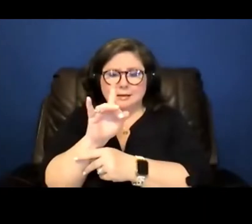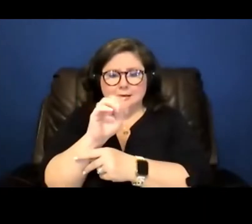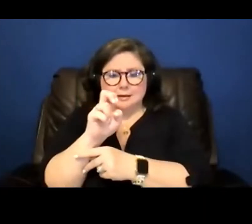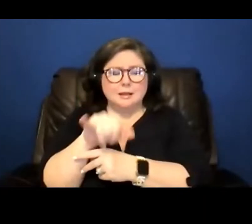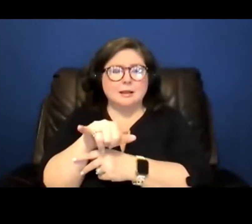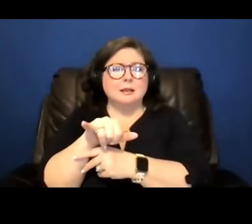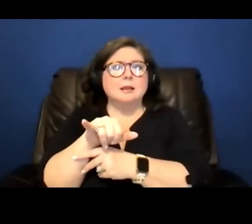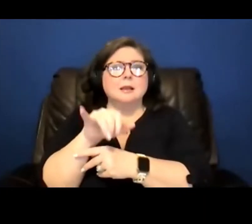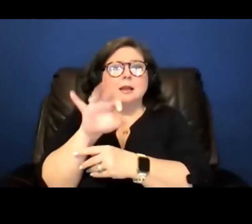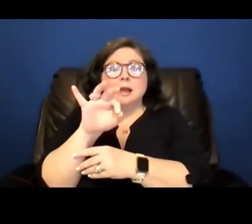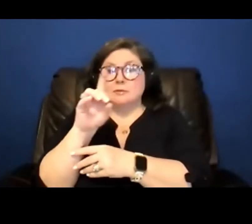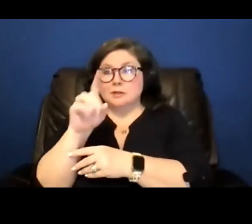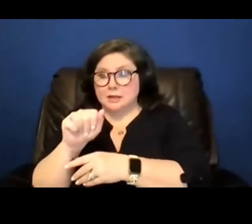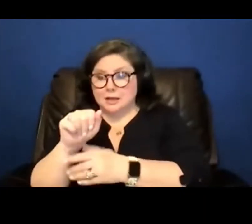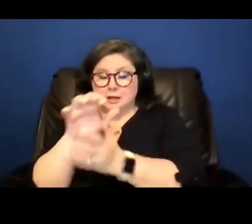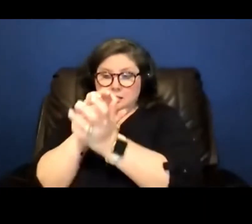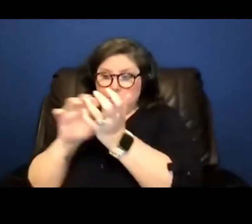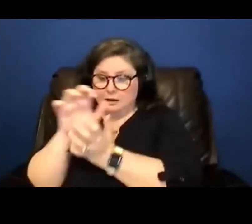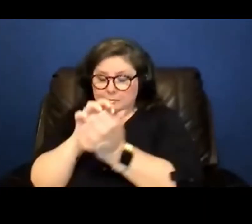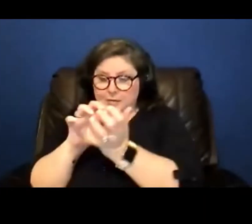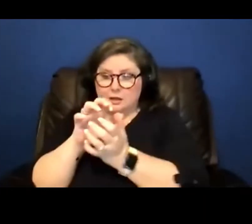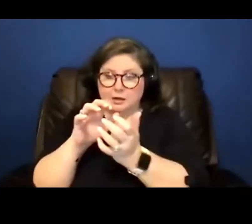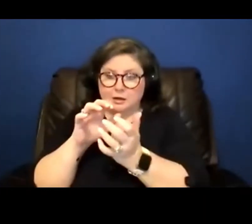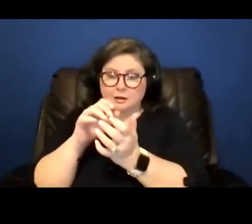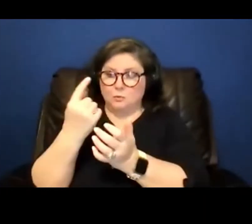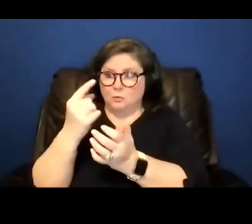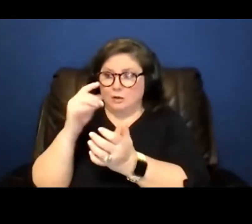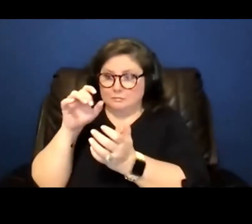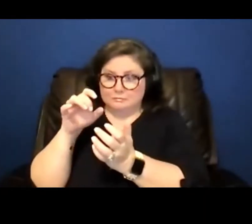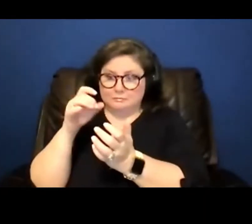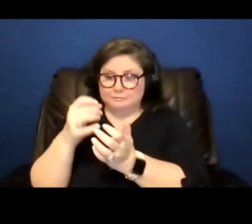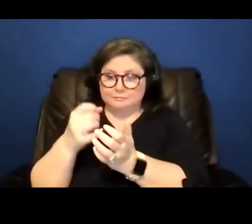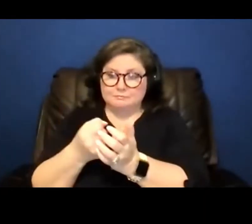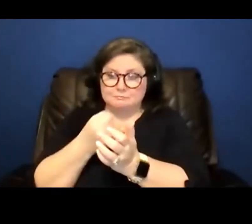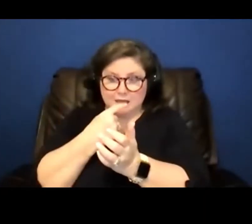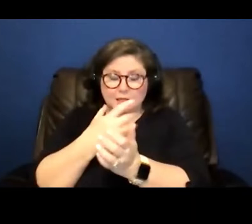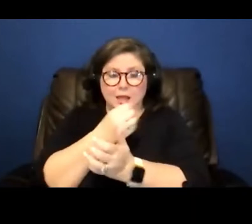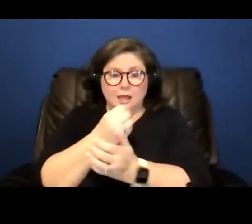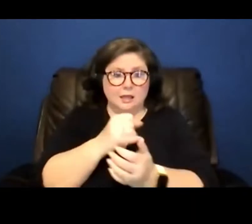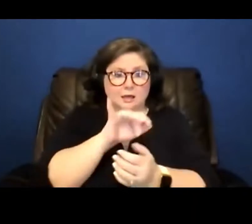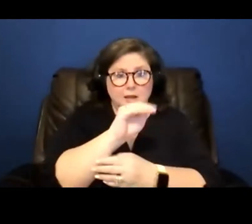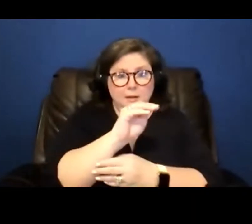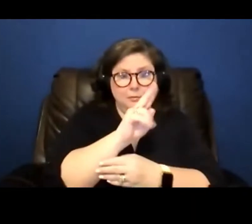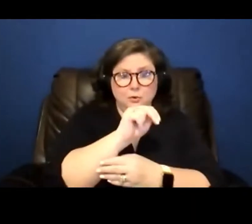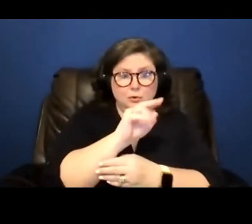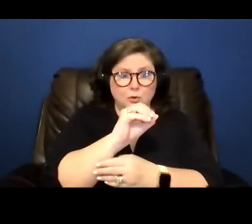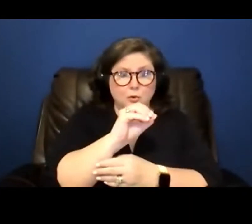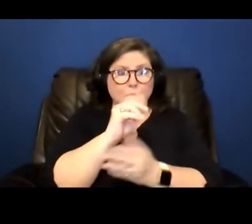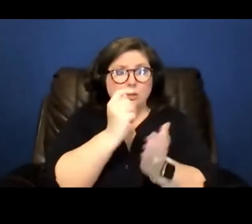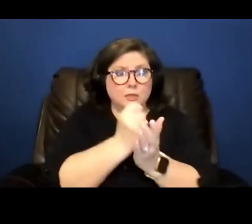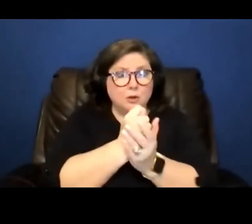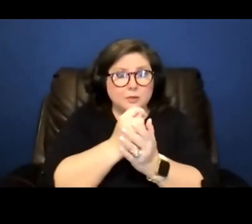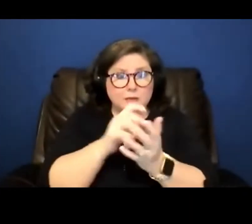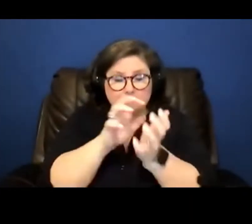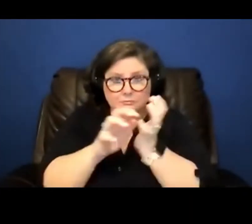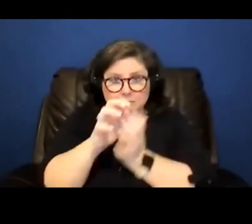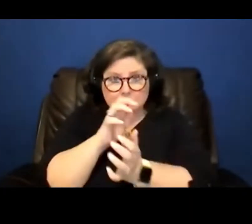FDA-approved treatment, combining a pill and using immunotherapy. And, you know,